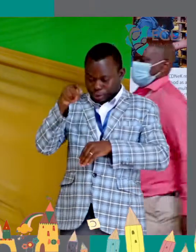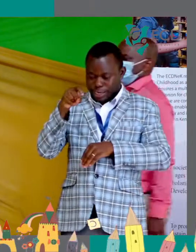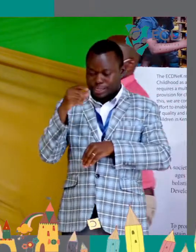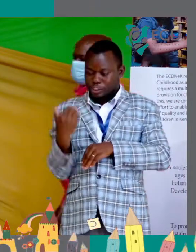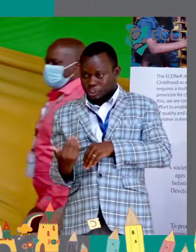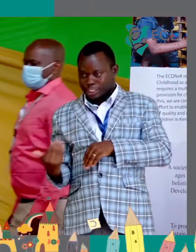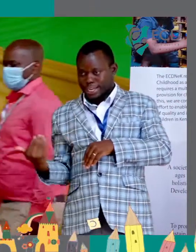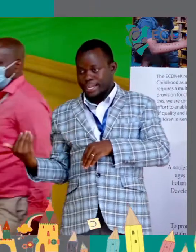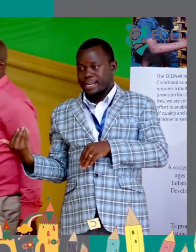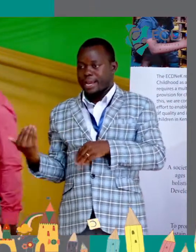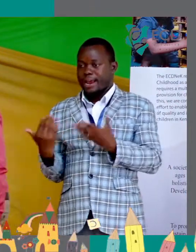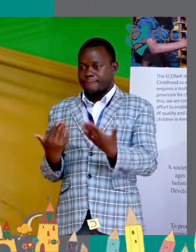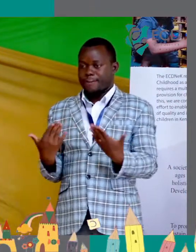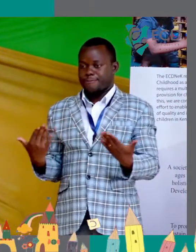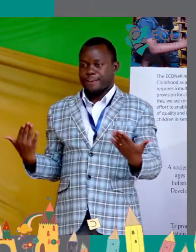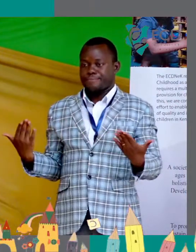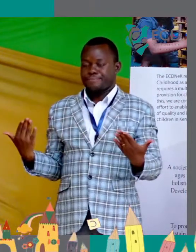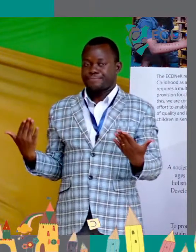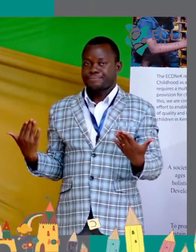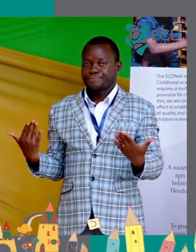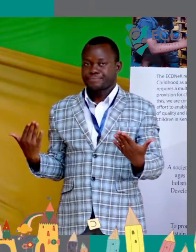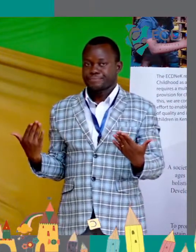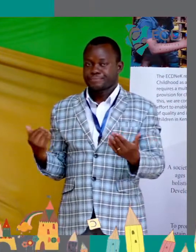welfare and thriving.